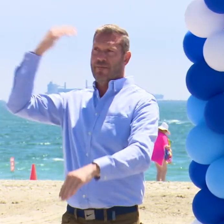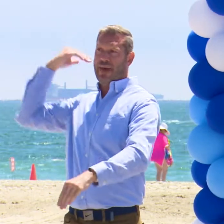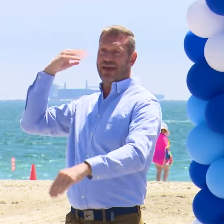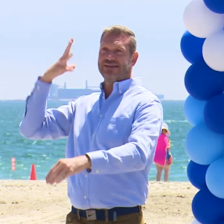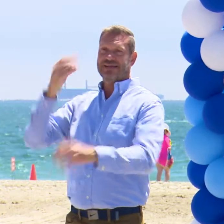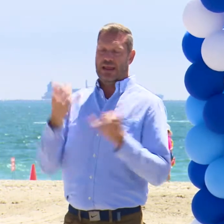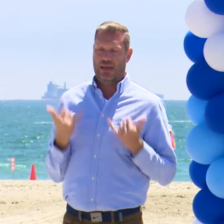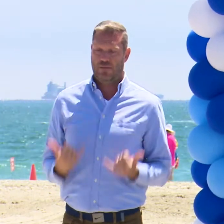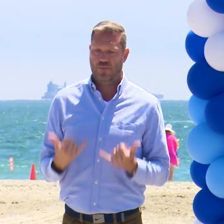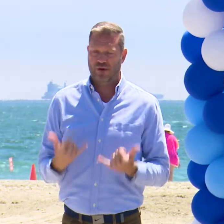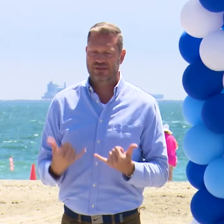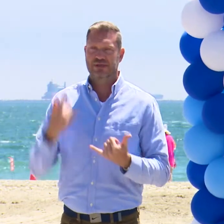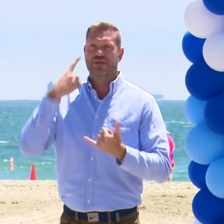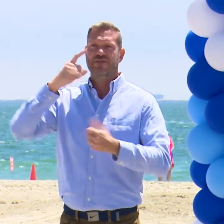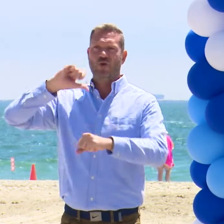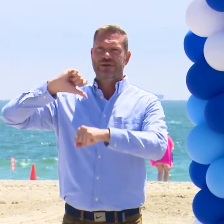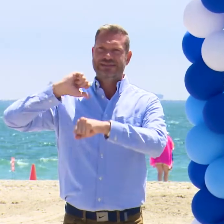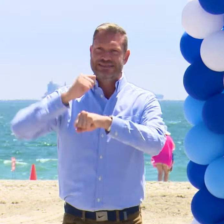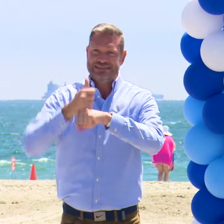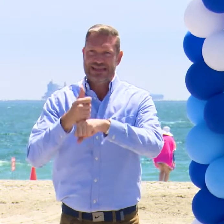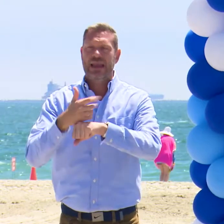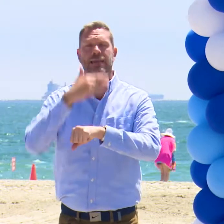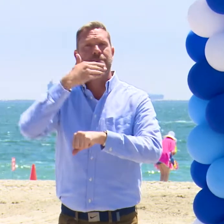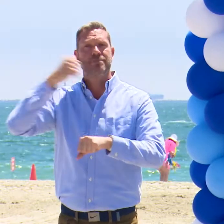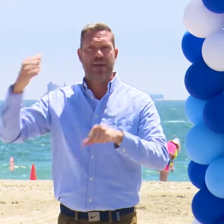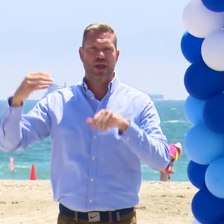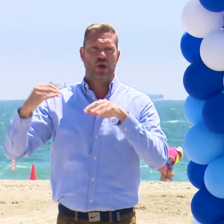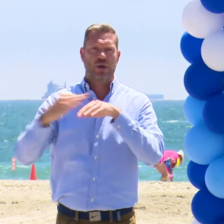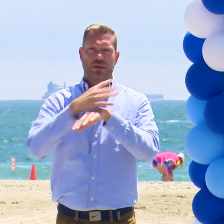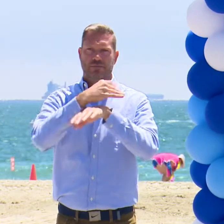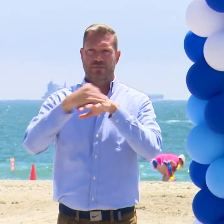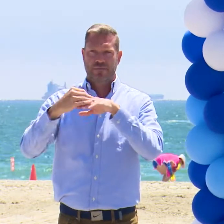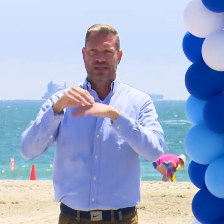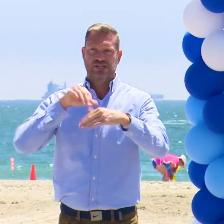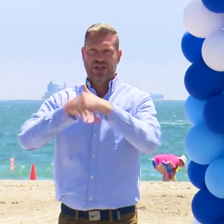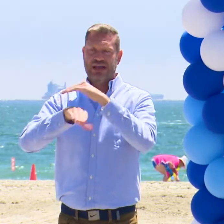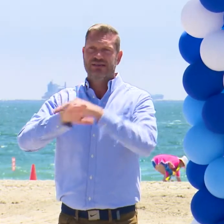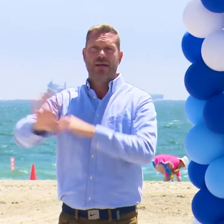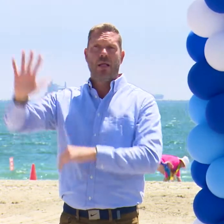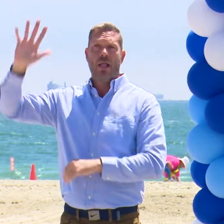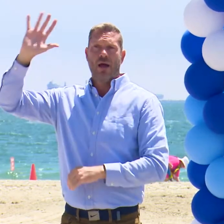the seeds for better beach access so long ago and never giving up.